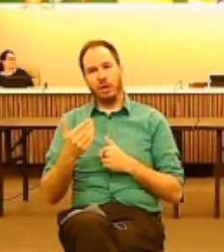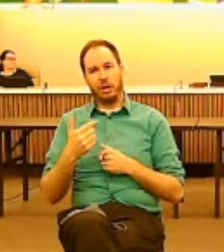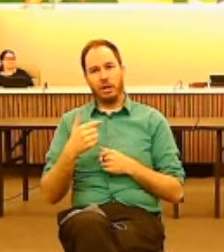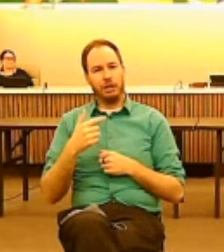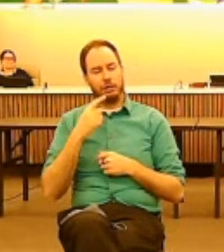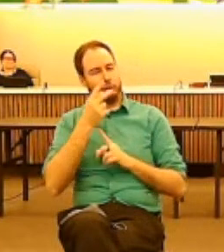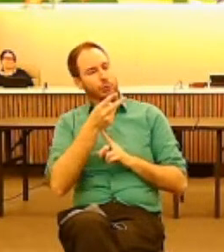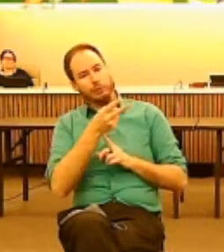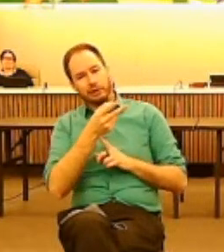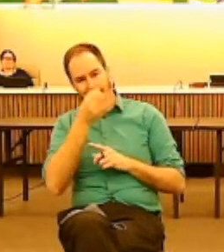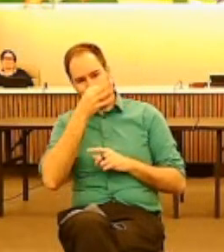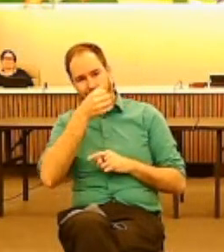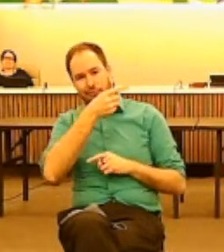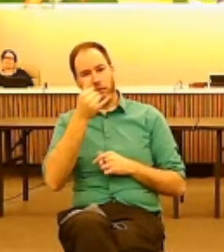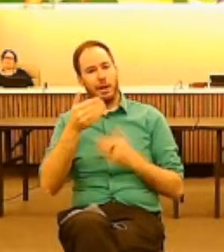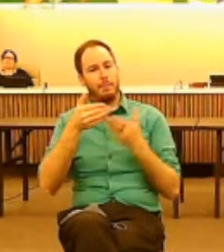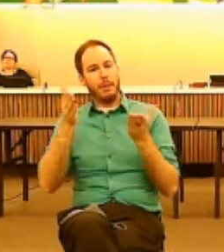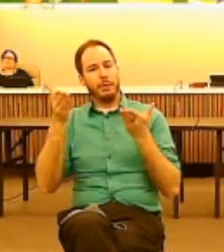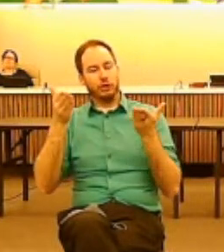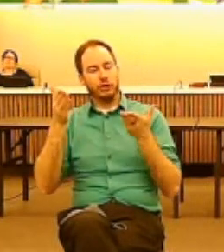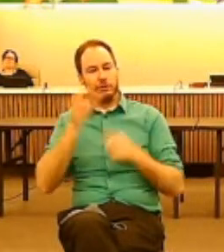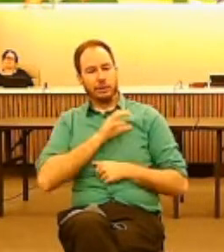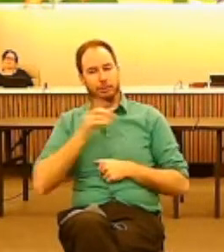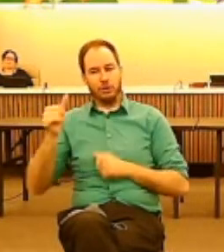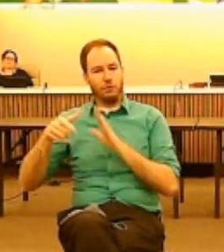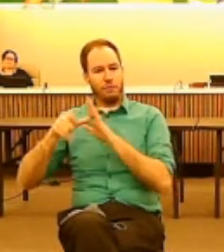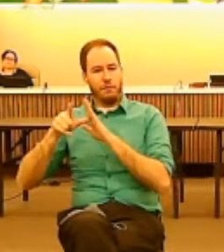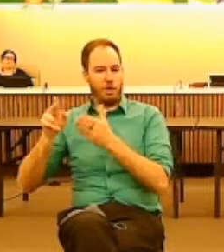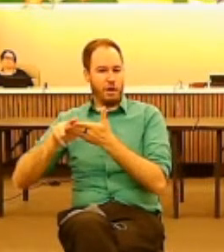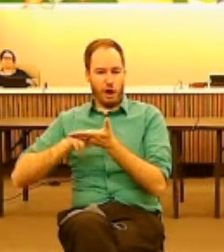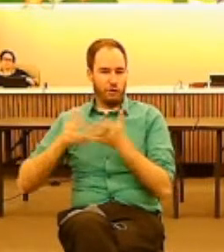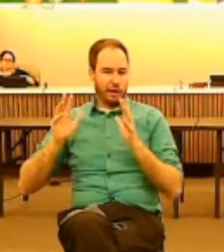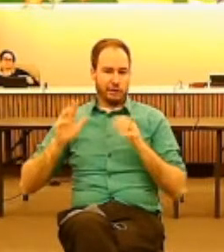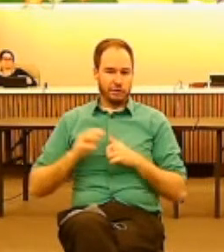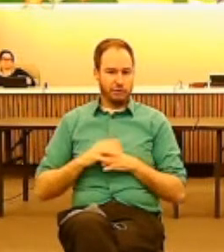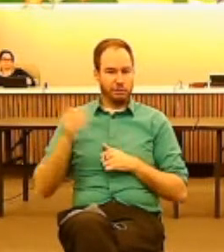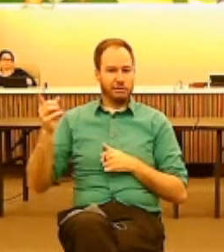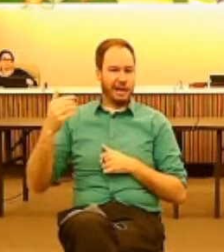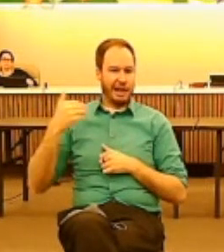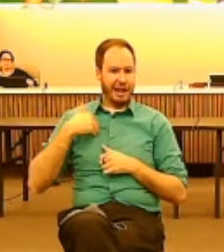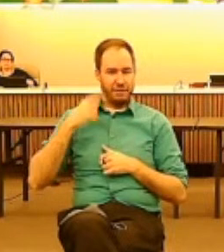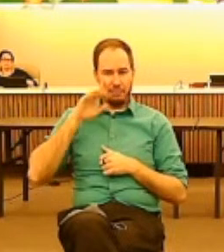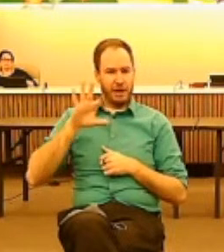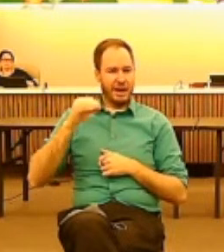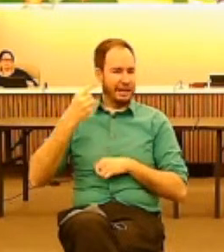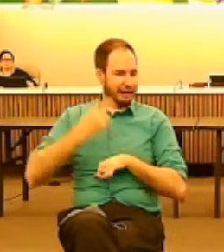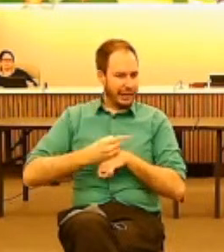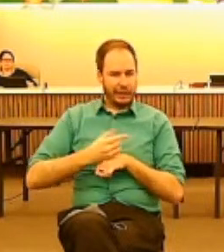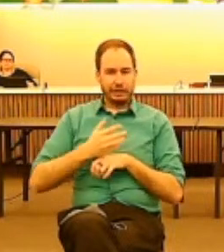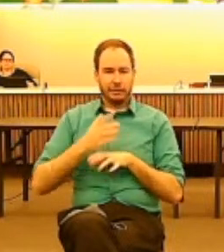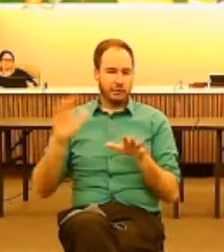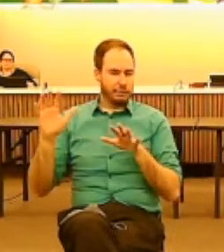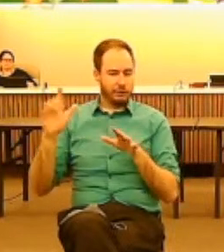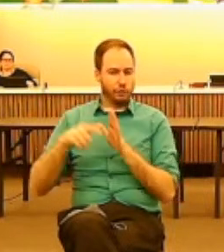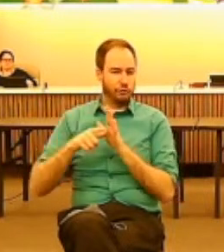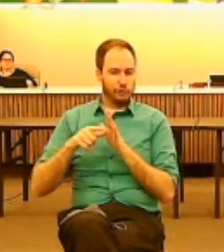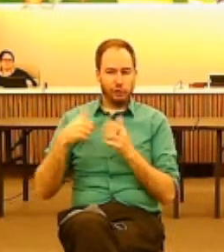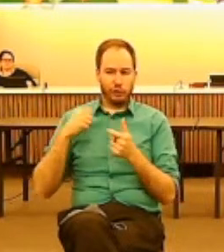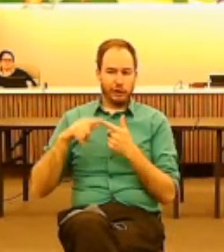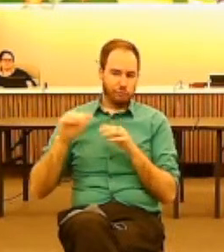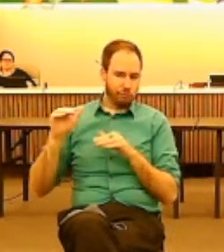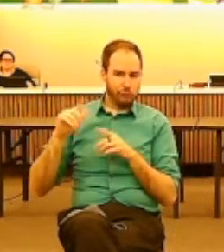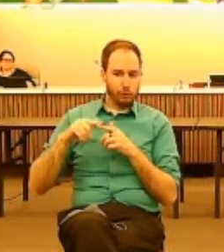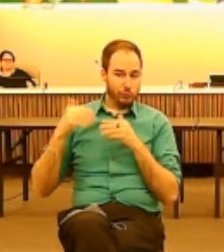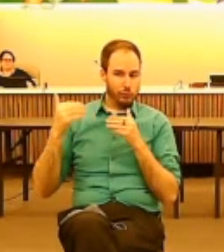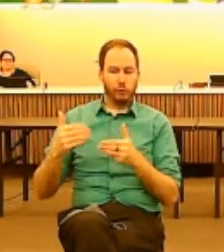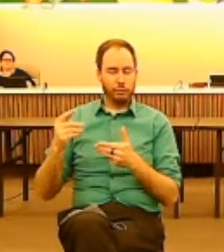2 minute update. I mean, right now it's at the Public Service Commission. They're reviewing the contract. Okay. And they have, I think, almost 90 days. So we're trying to get that